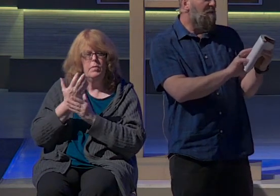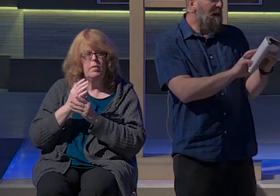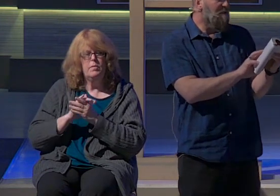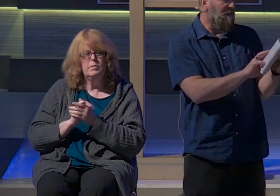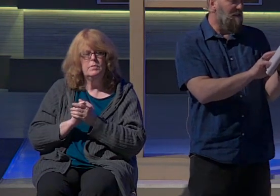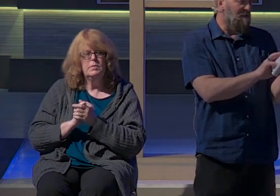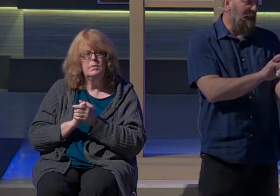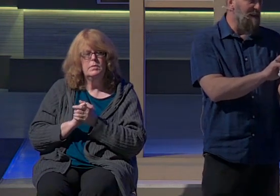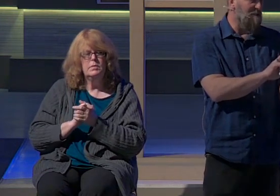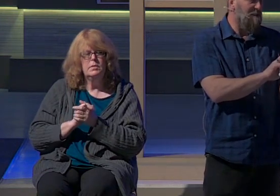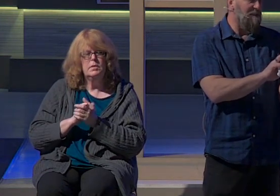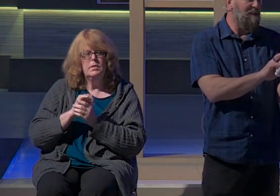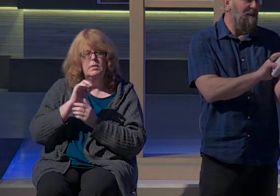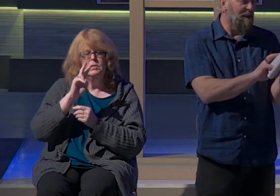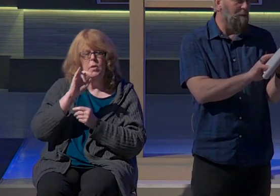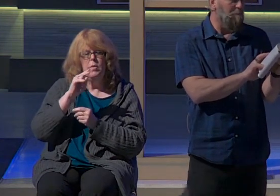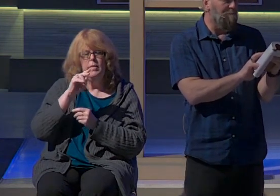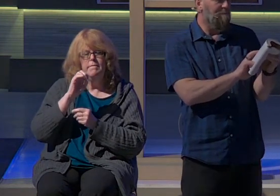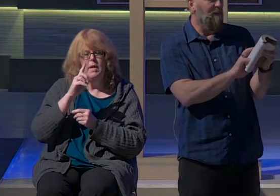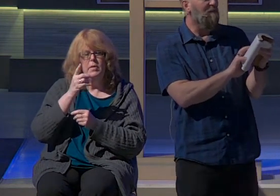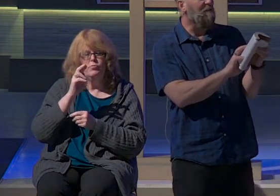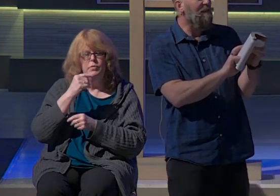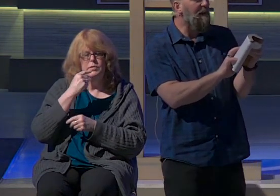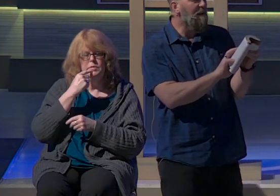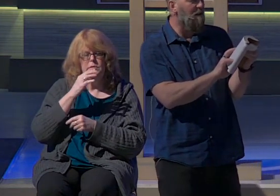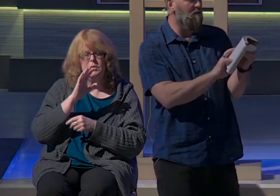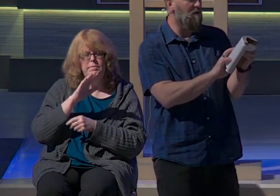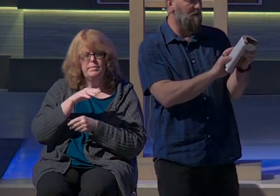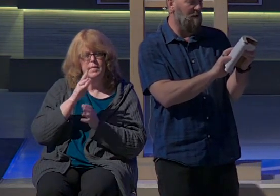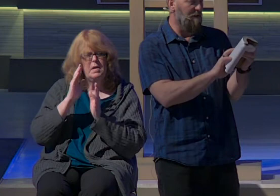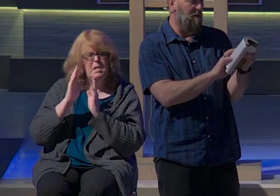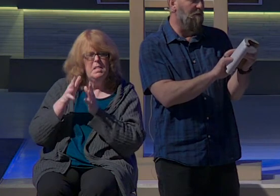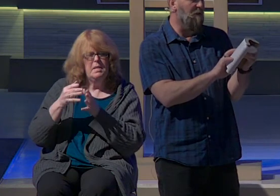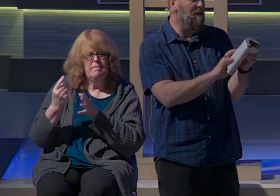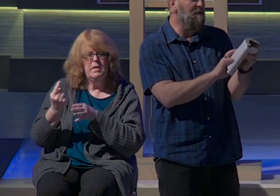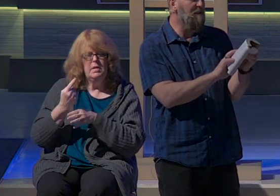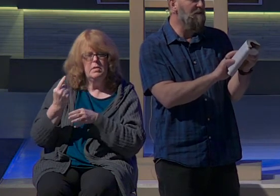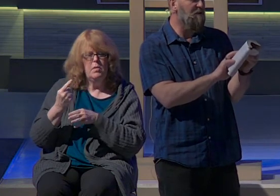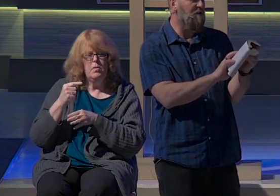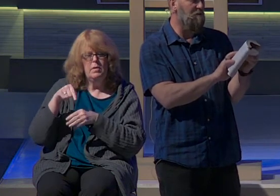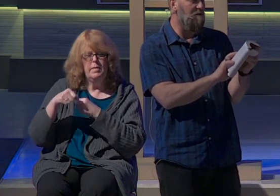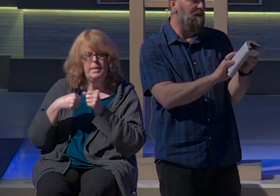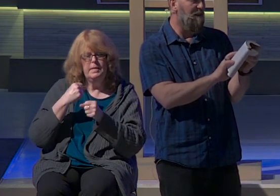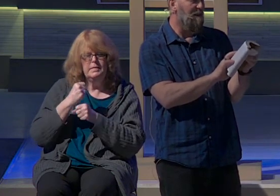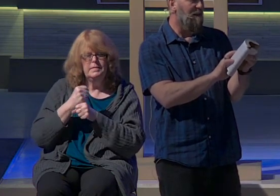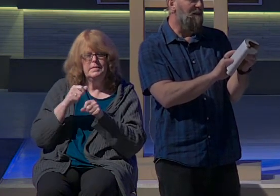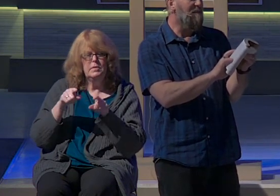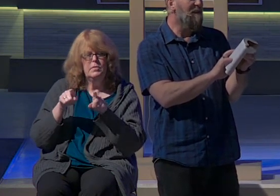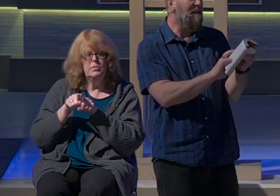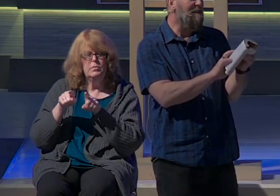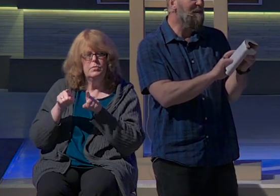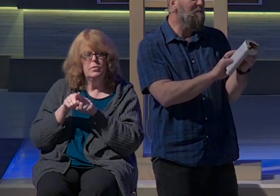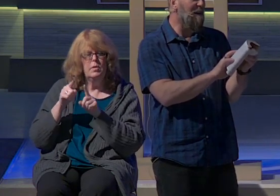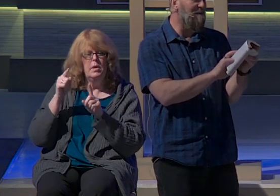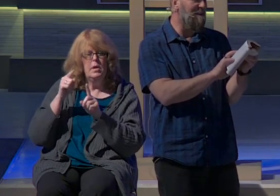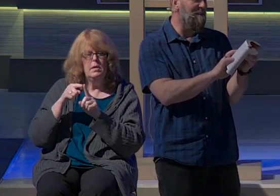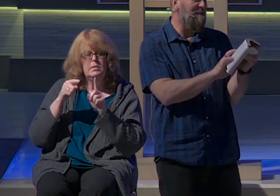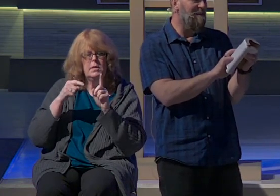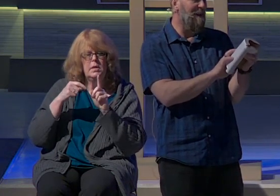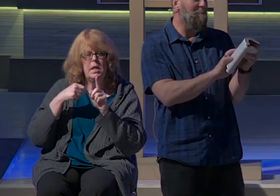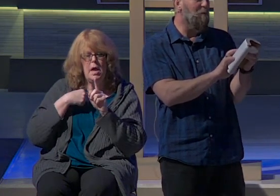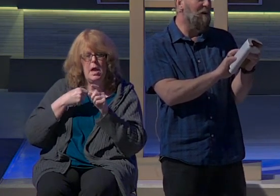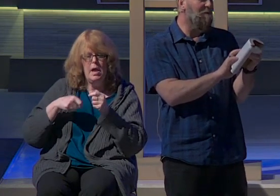So the vine dresser answered and said to him, "Look, let it alone, sir, for this year too, until I dig around